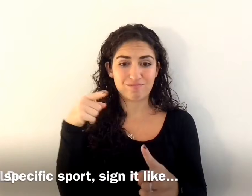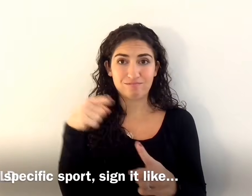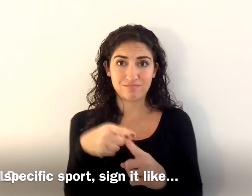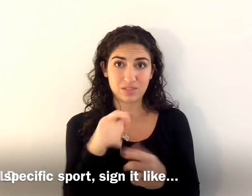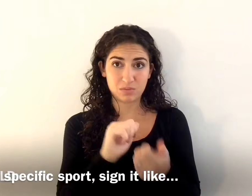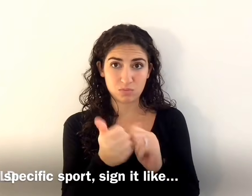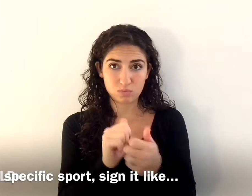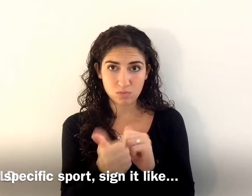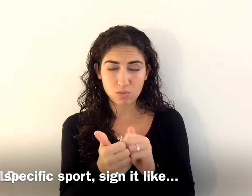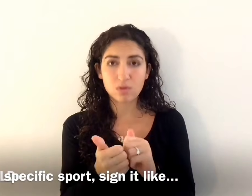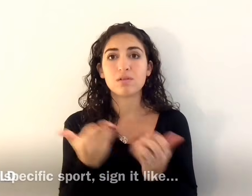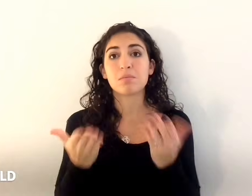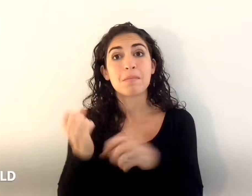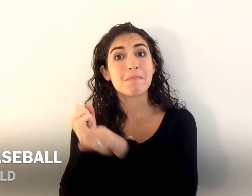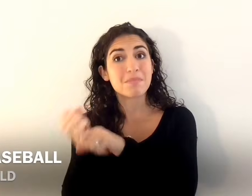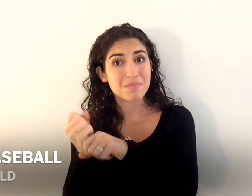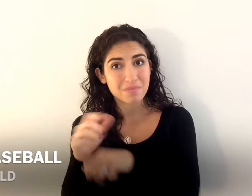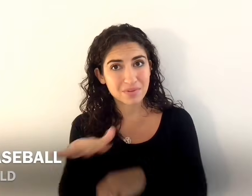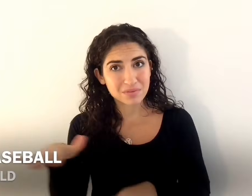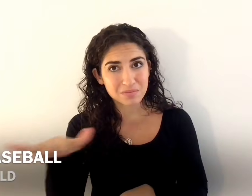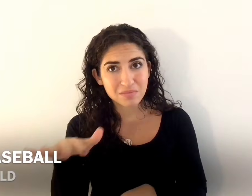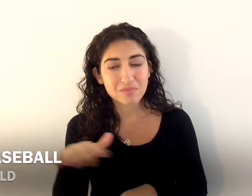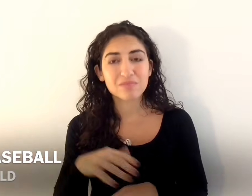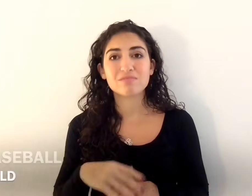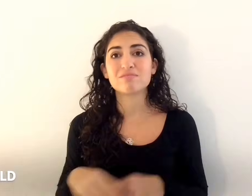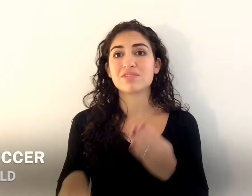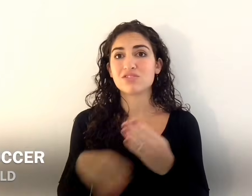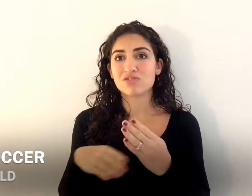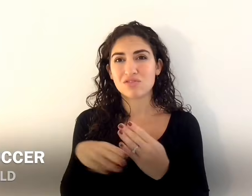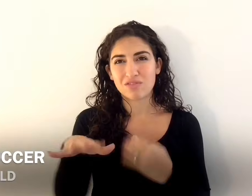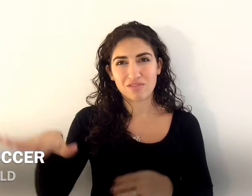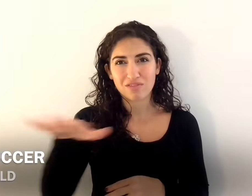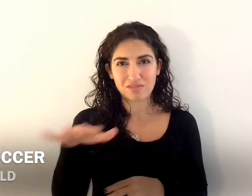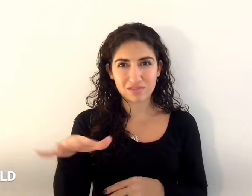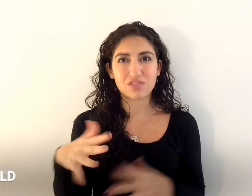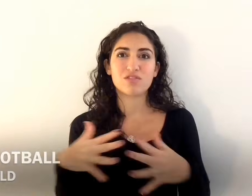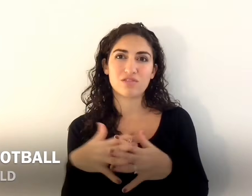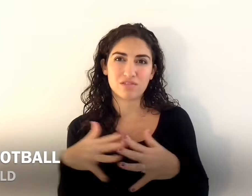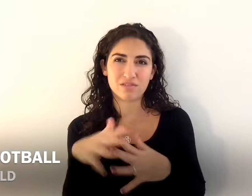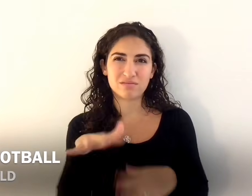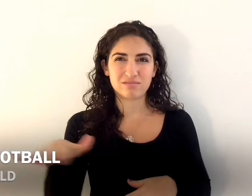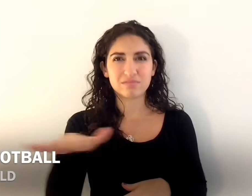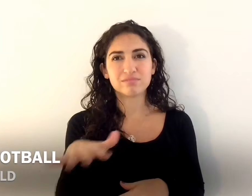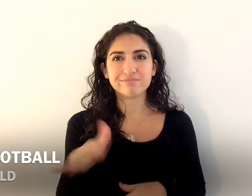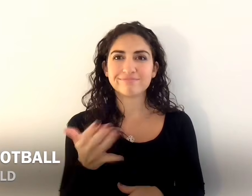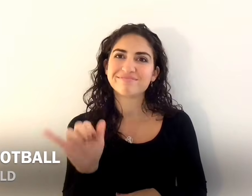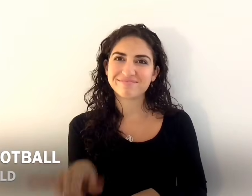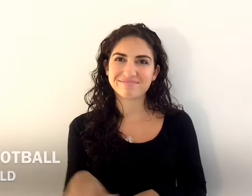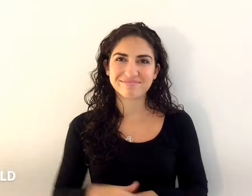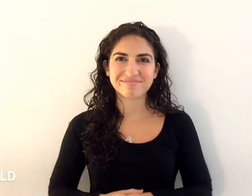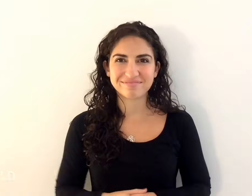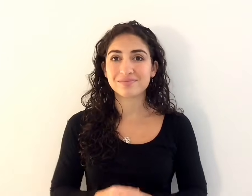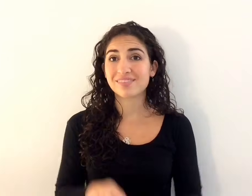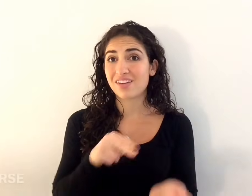And if there's a specific sport, you can sign it like baseball field, soccer field, football field, like